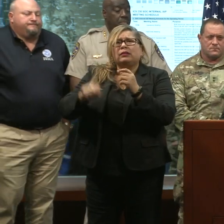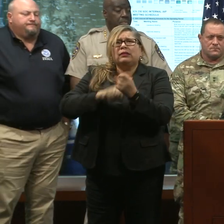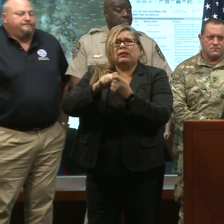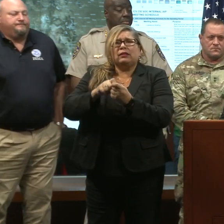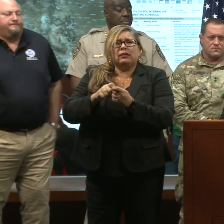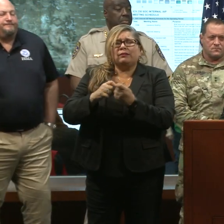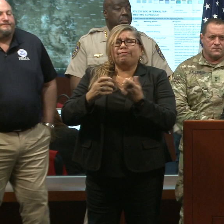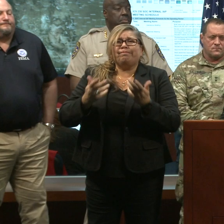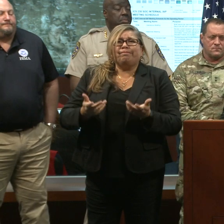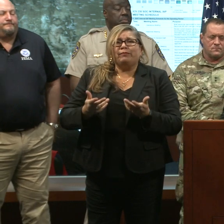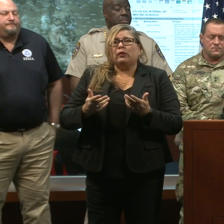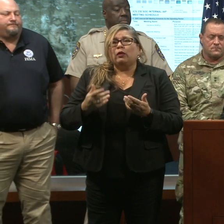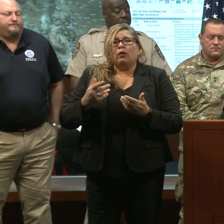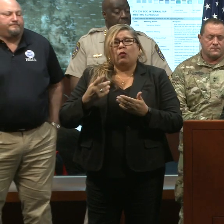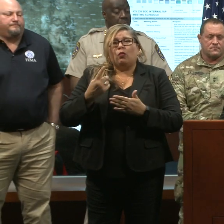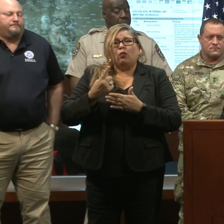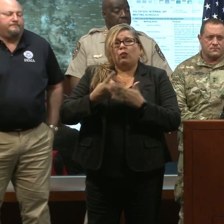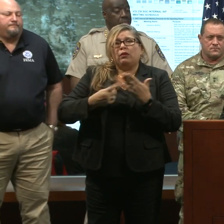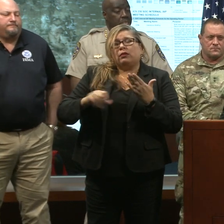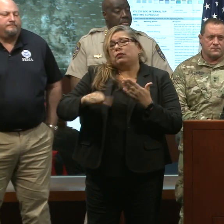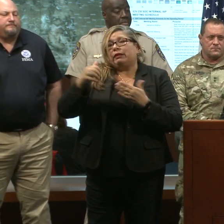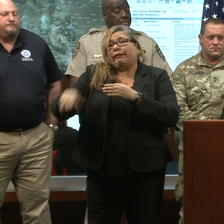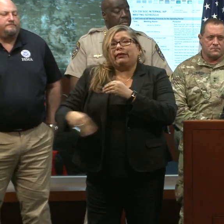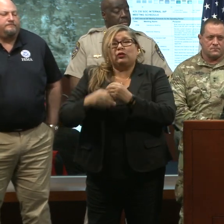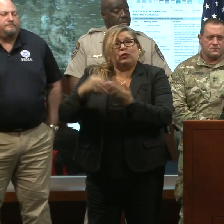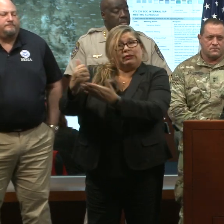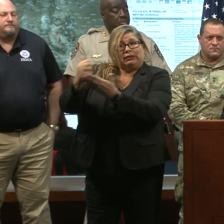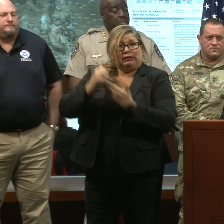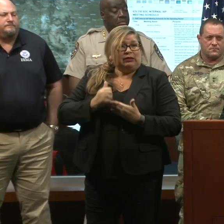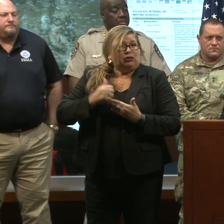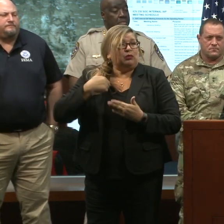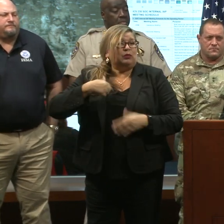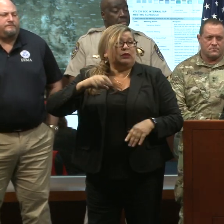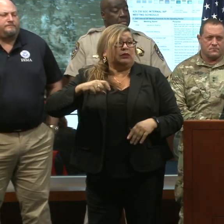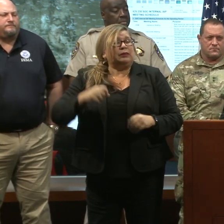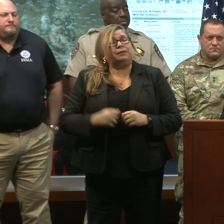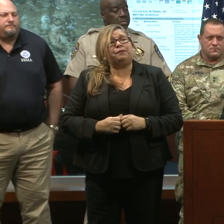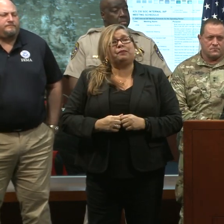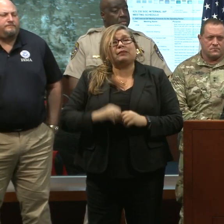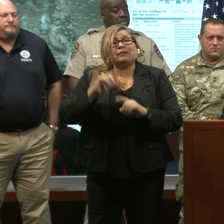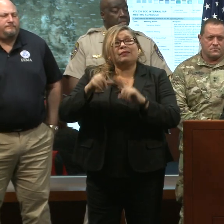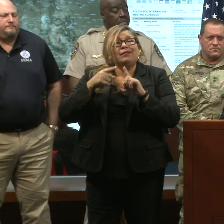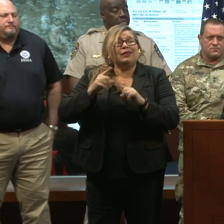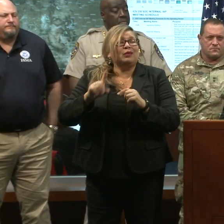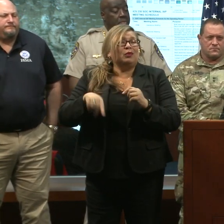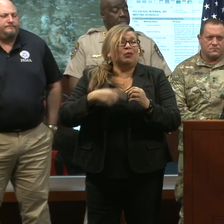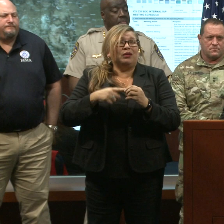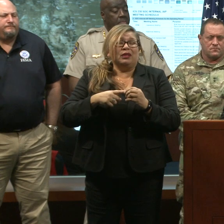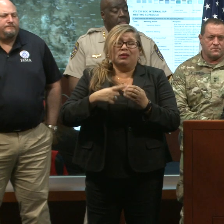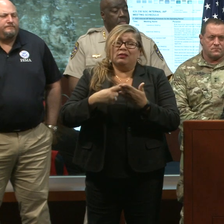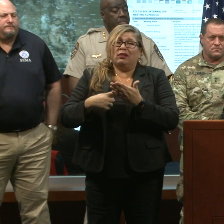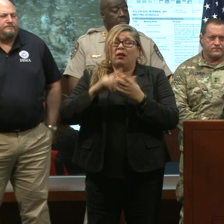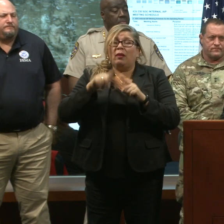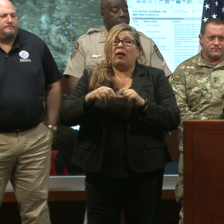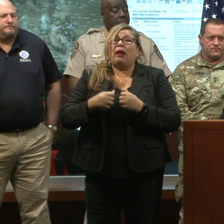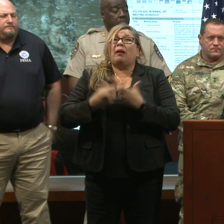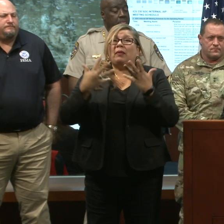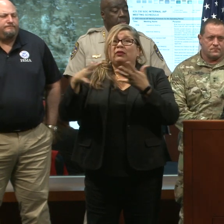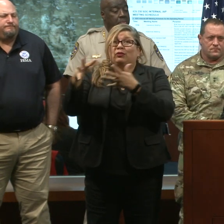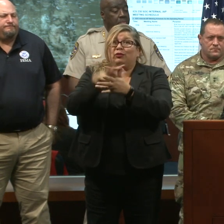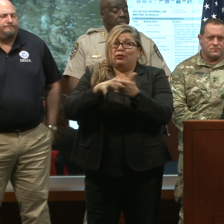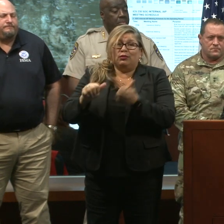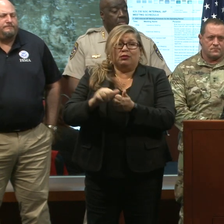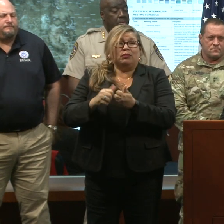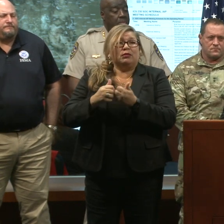seeking additional assistance where necessary, particularly when we're seeing the amount of loss that we're